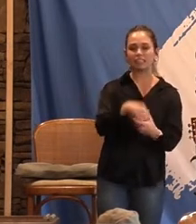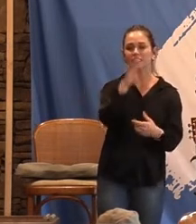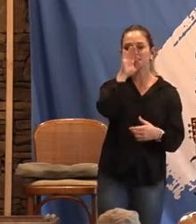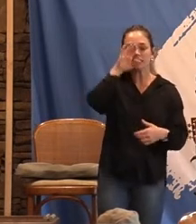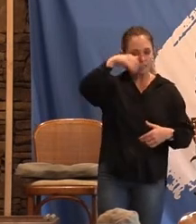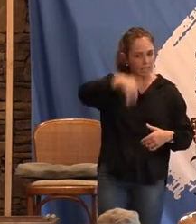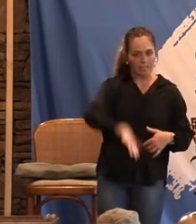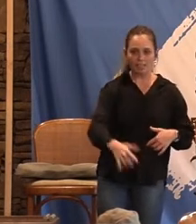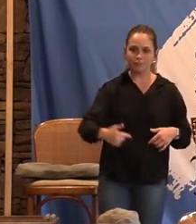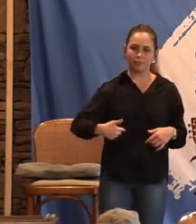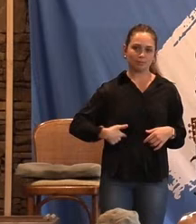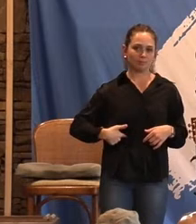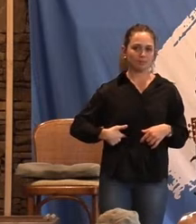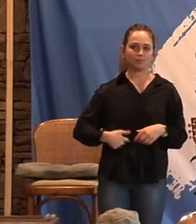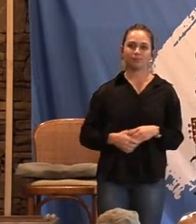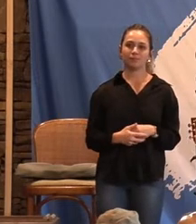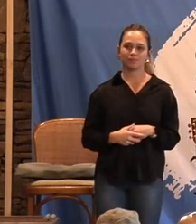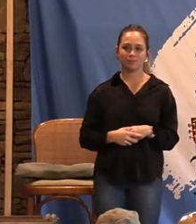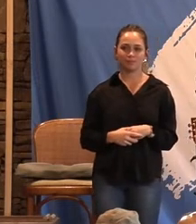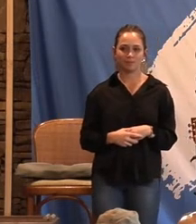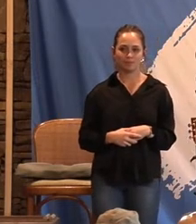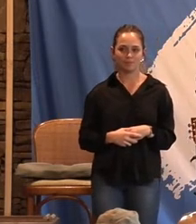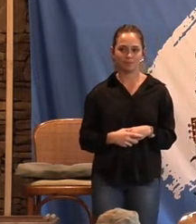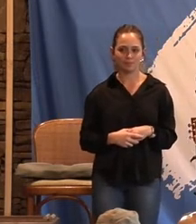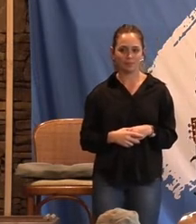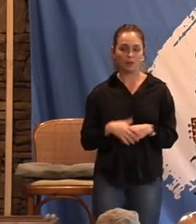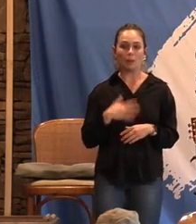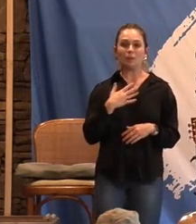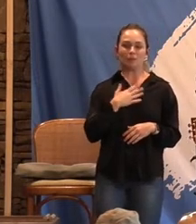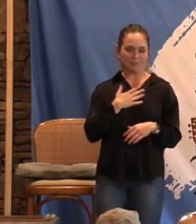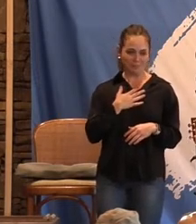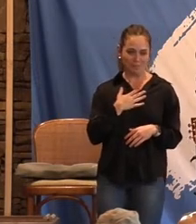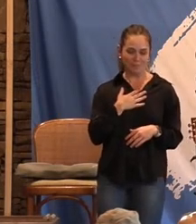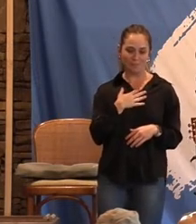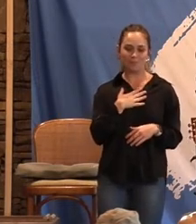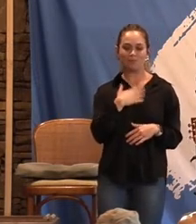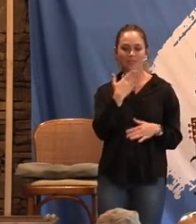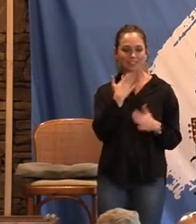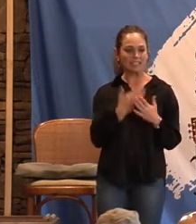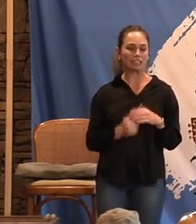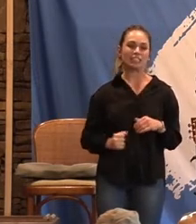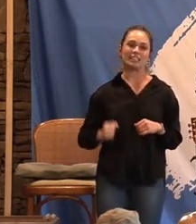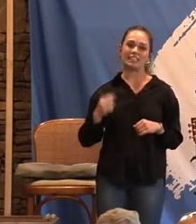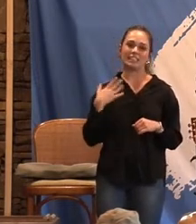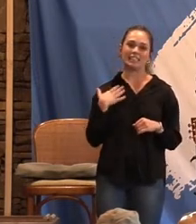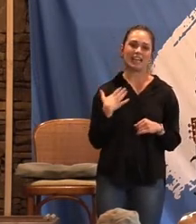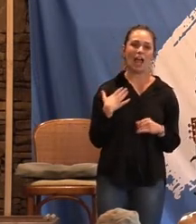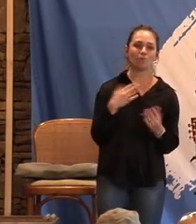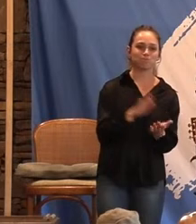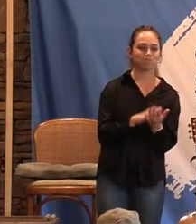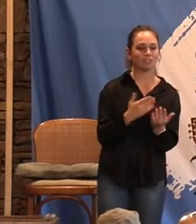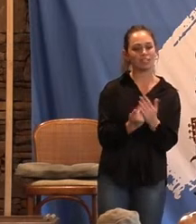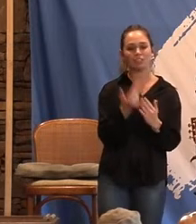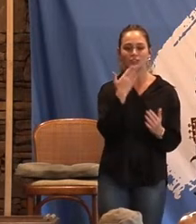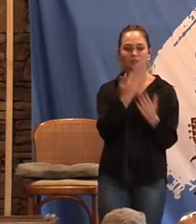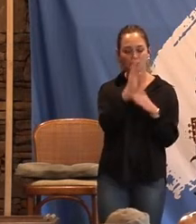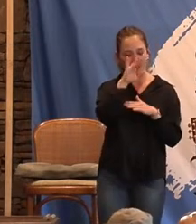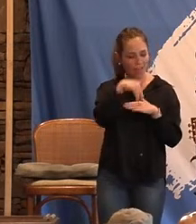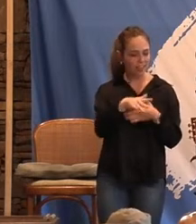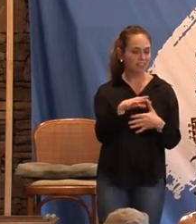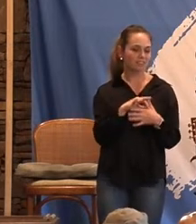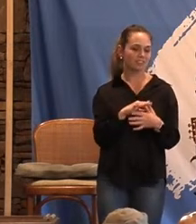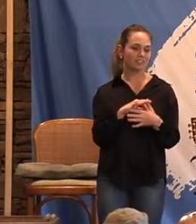the elephant's belly. Oh, my goodness. Oh, it was cooking up some good elephant